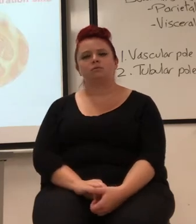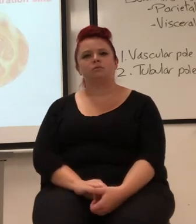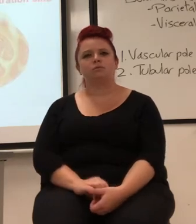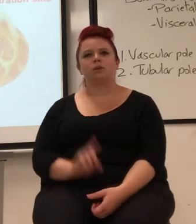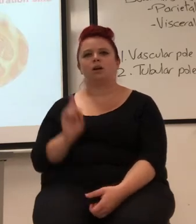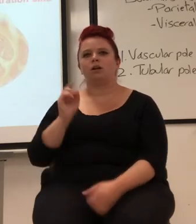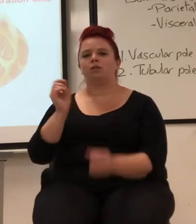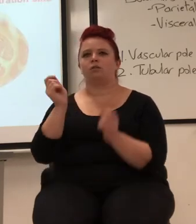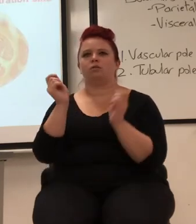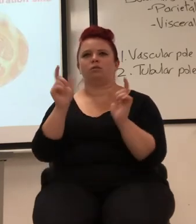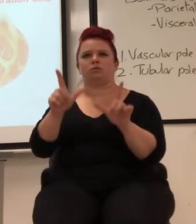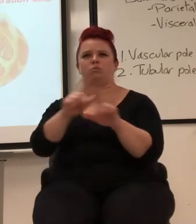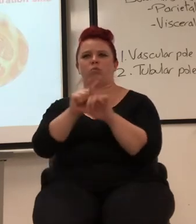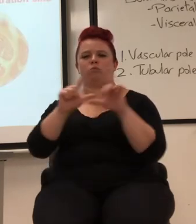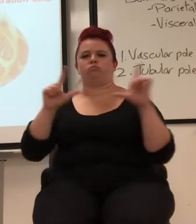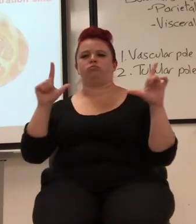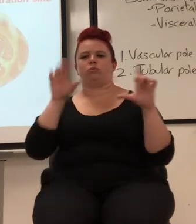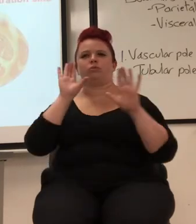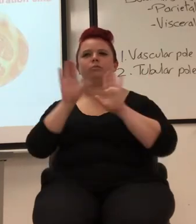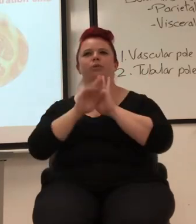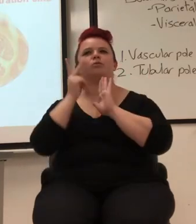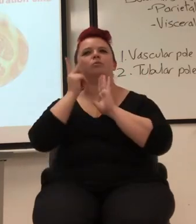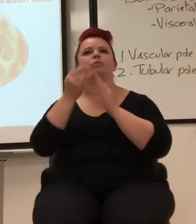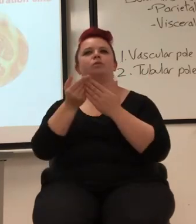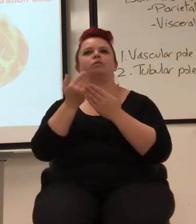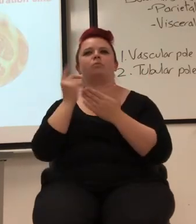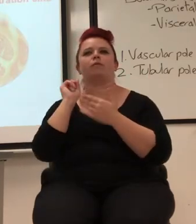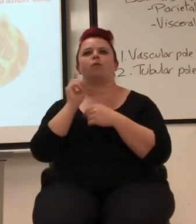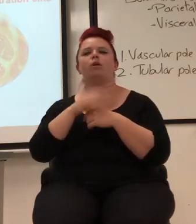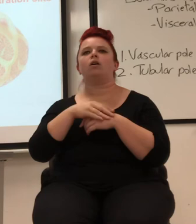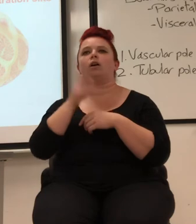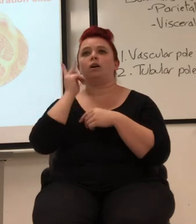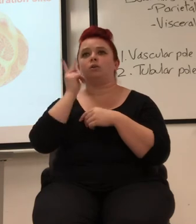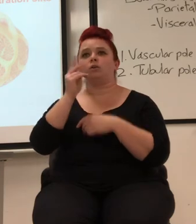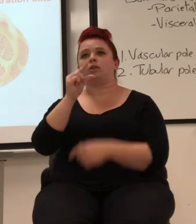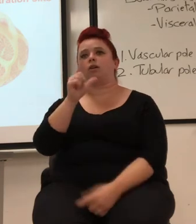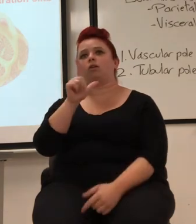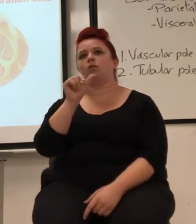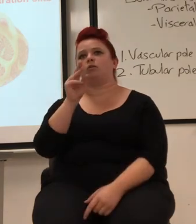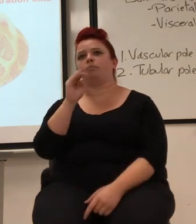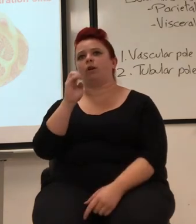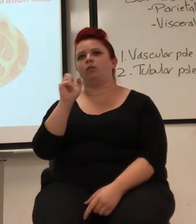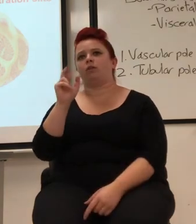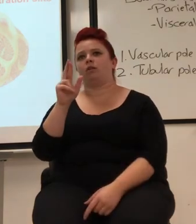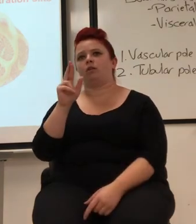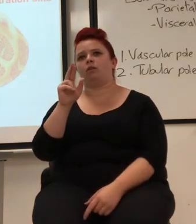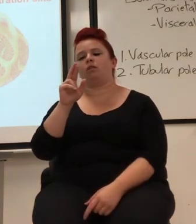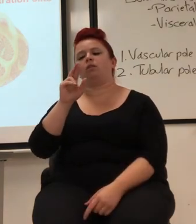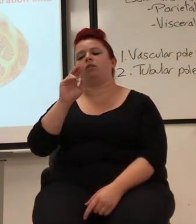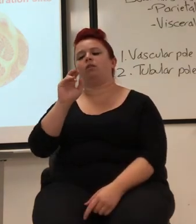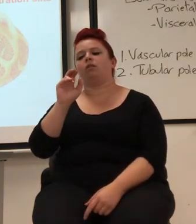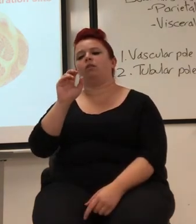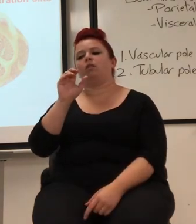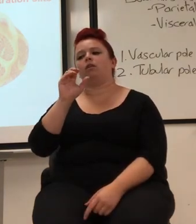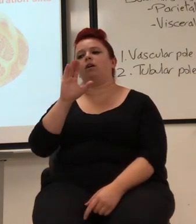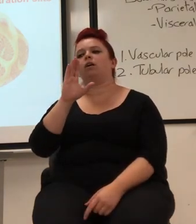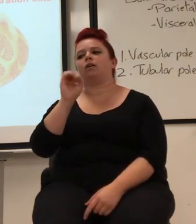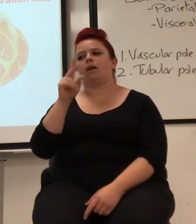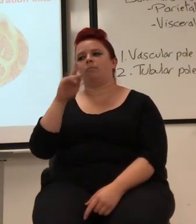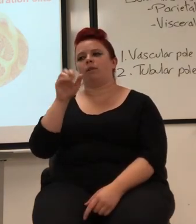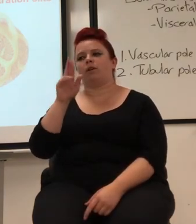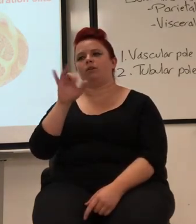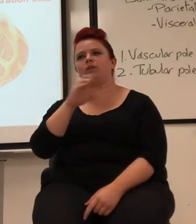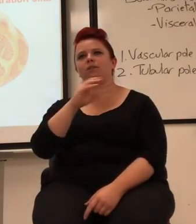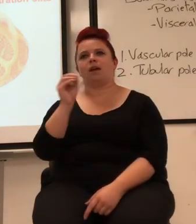Here's a closer picture of it. We kind of looked at it before. Do you see the glomerular capillaries, and do you see the podocyte cell? That's what you need to see on